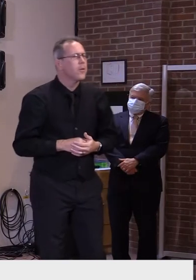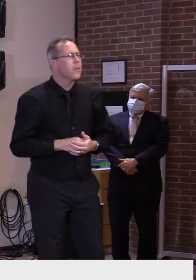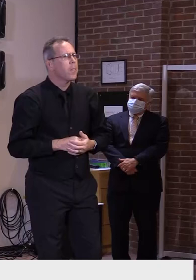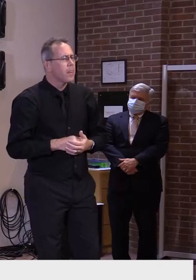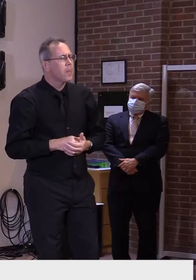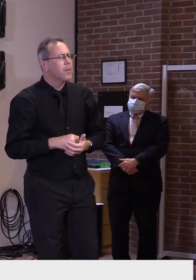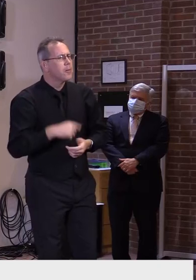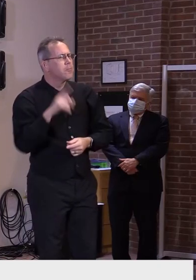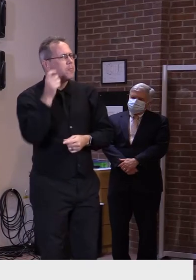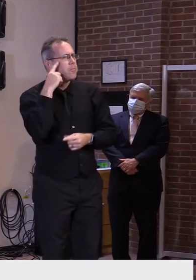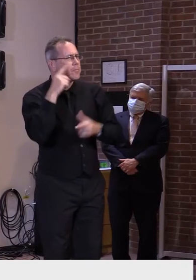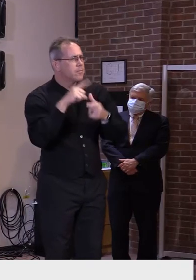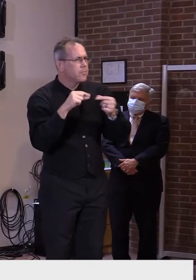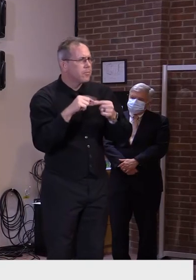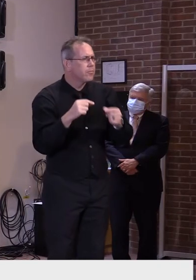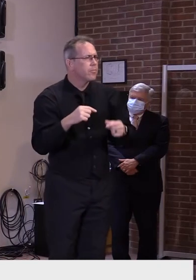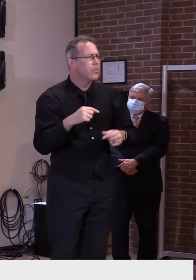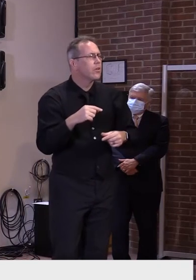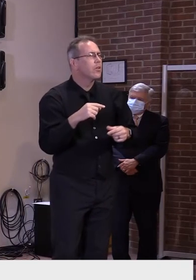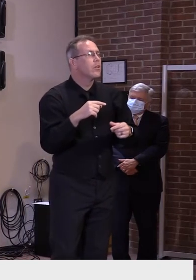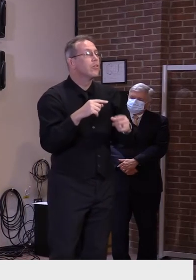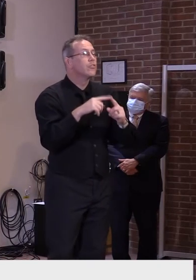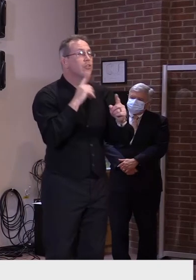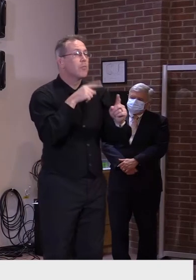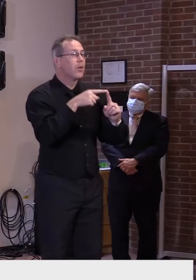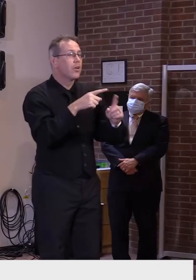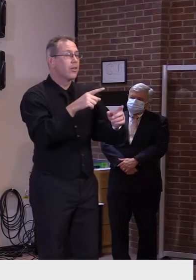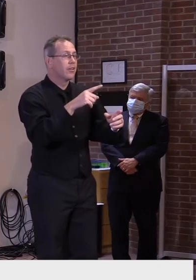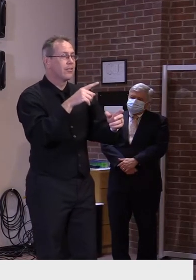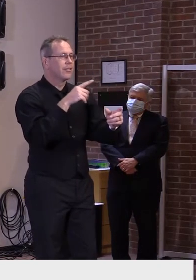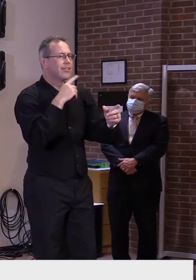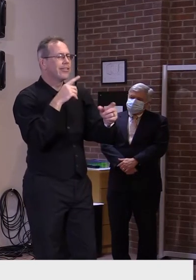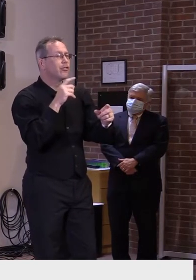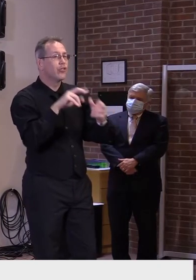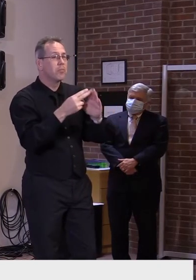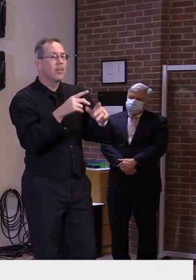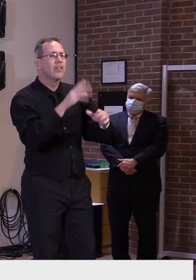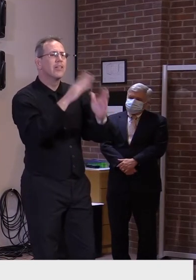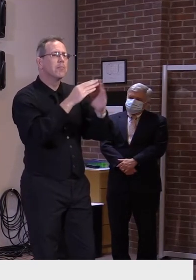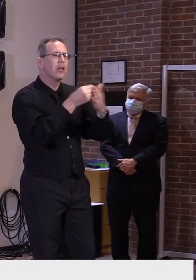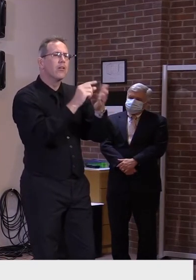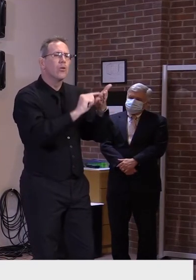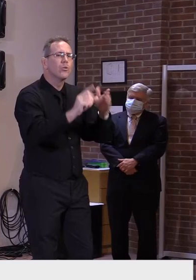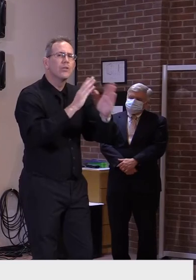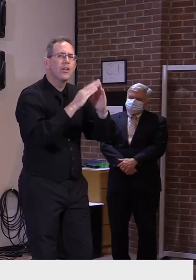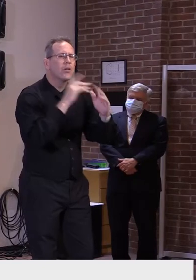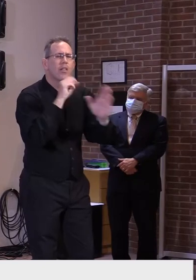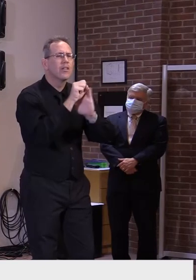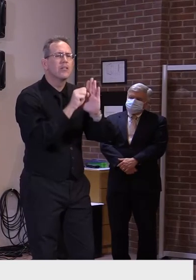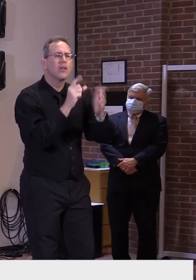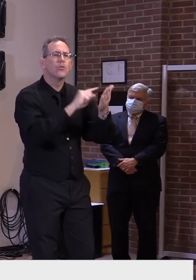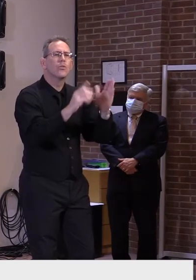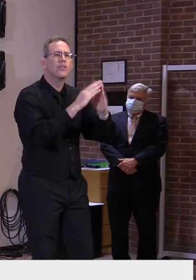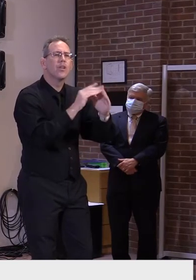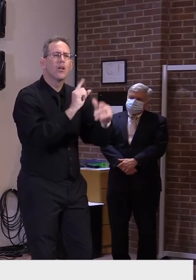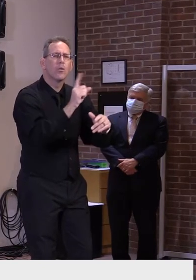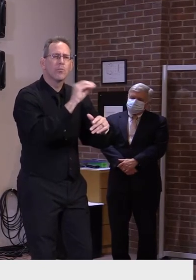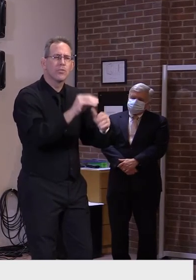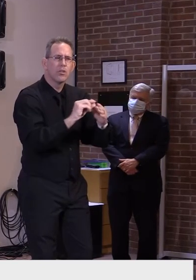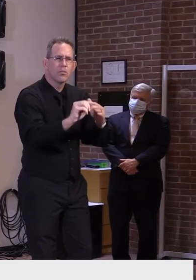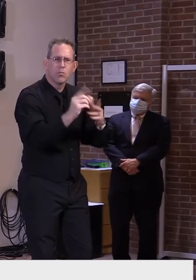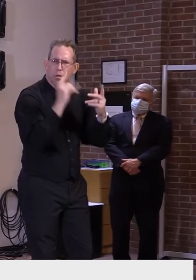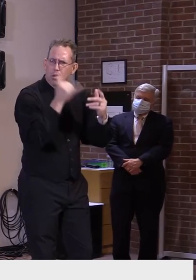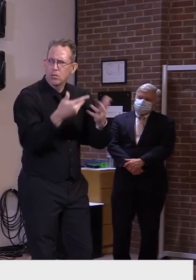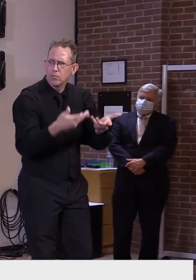have an answer for you at this point. They're an independent. All right, thank you. Yeah, they're an independent body, and they'll